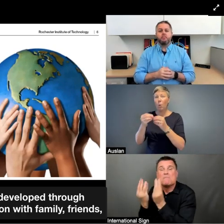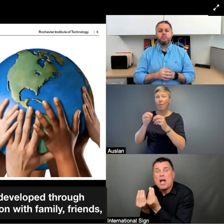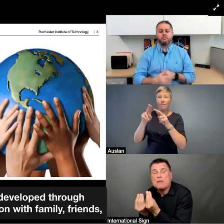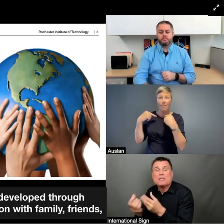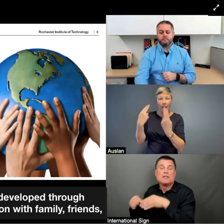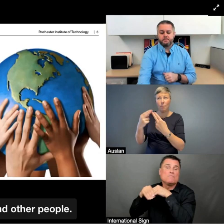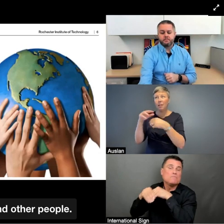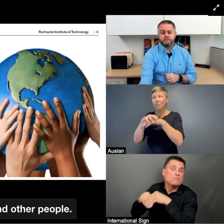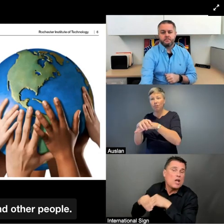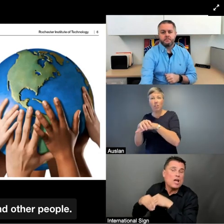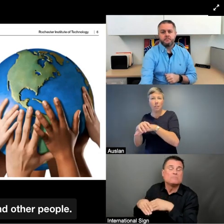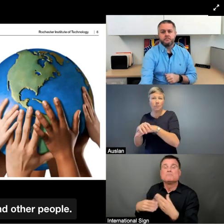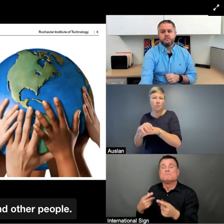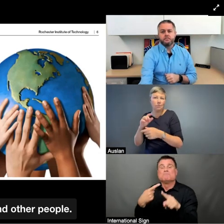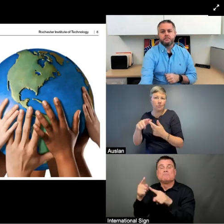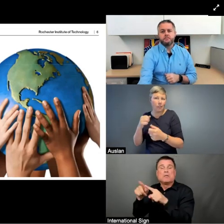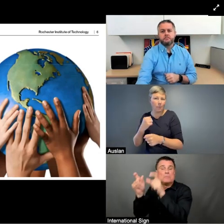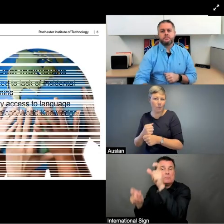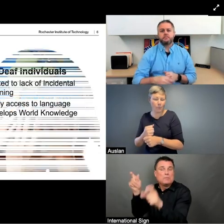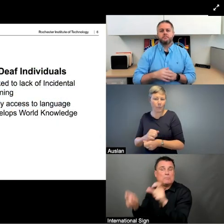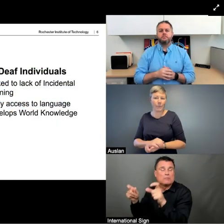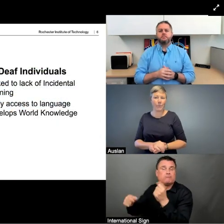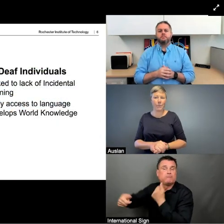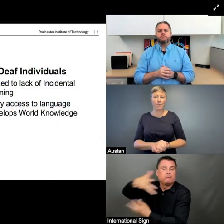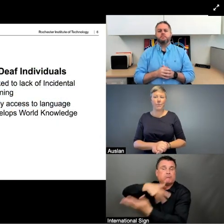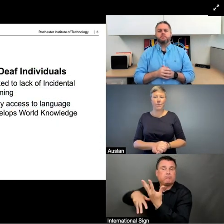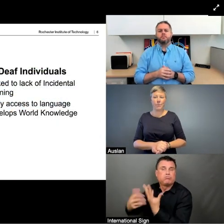family, friends, and other people.